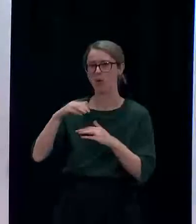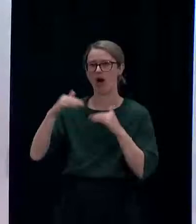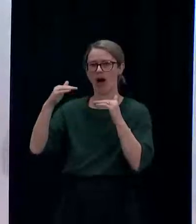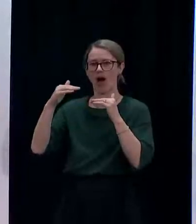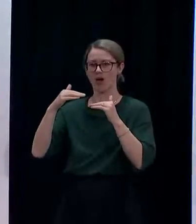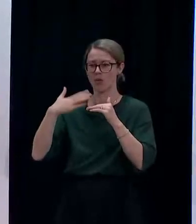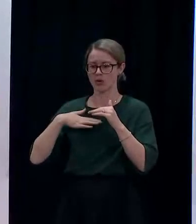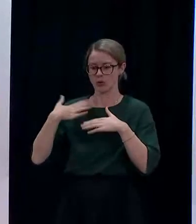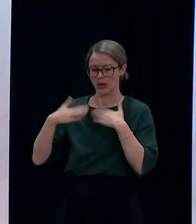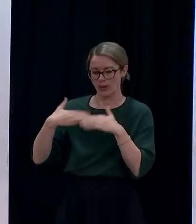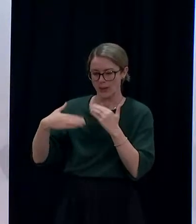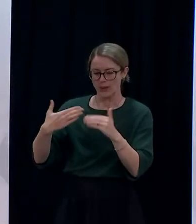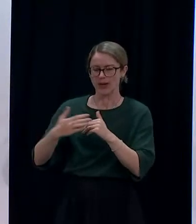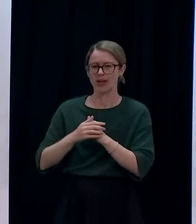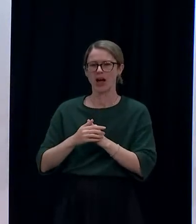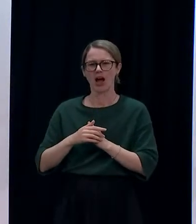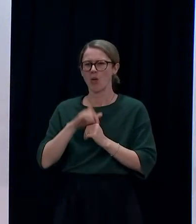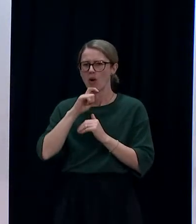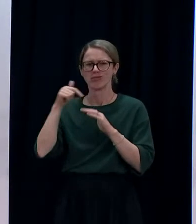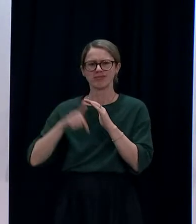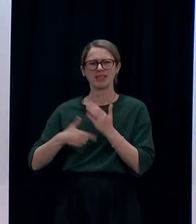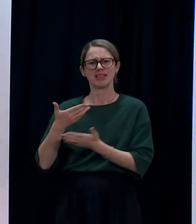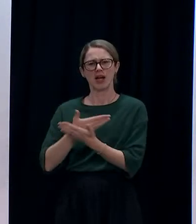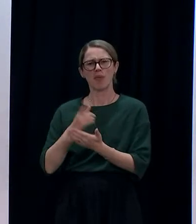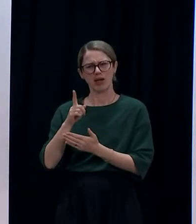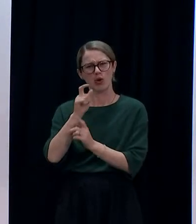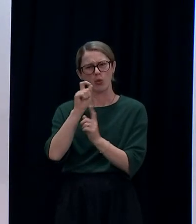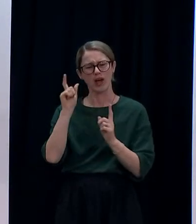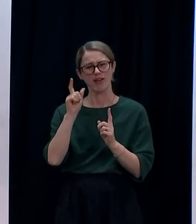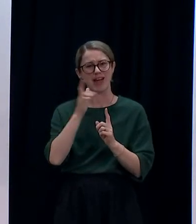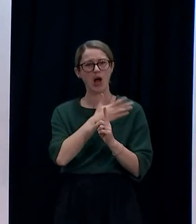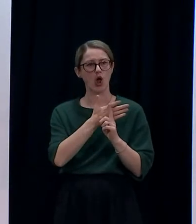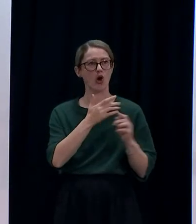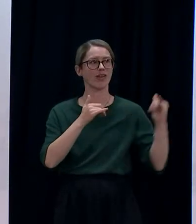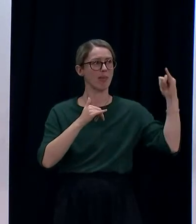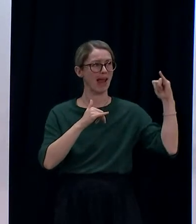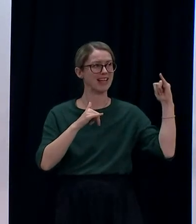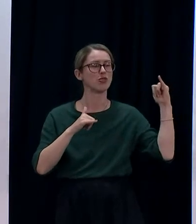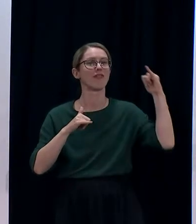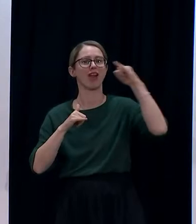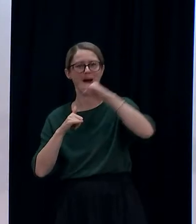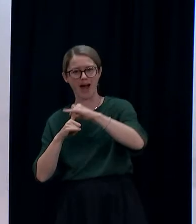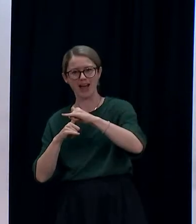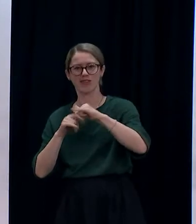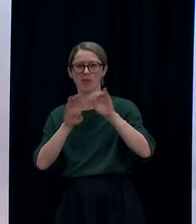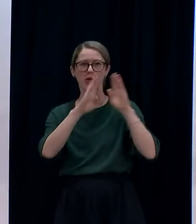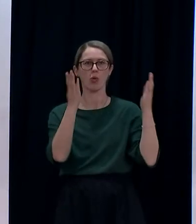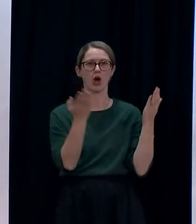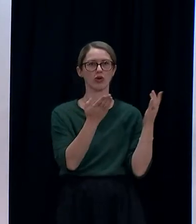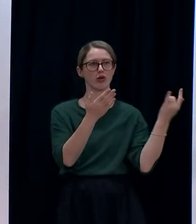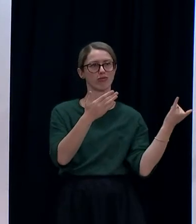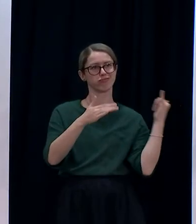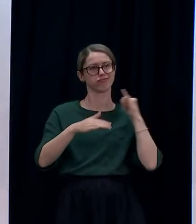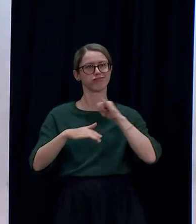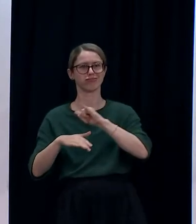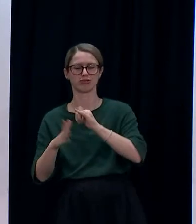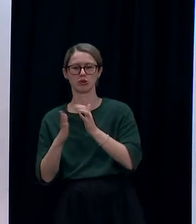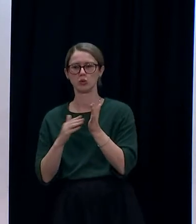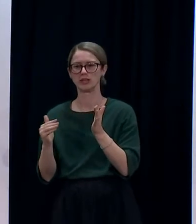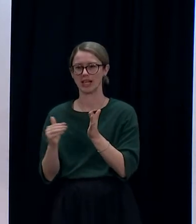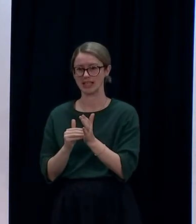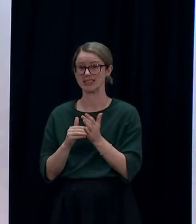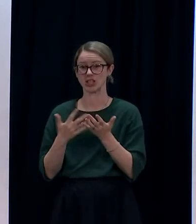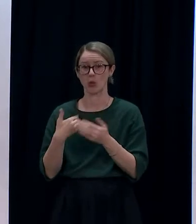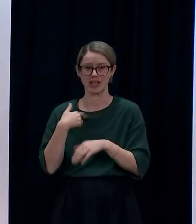not going to get into the discussions, but I'm sure you're aware of how long it takes a plane to fly from different parts of the world to New Zealand,